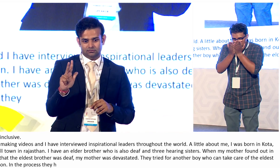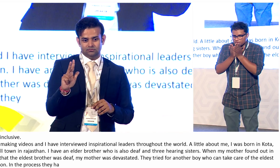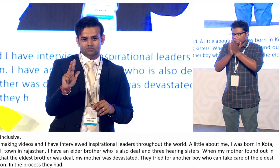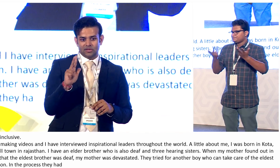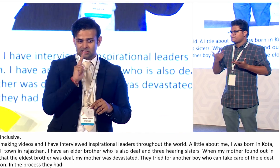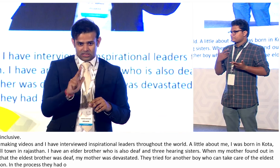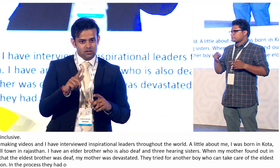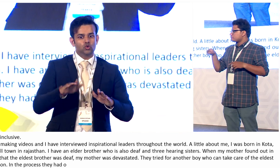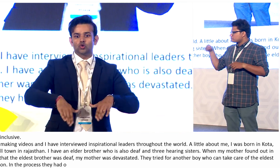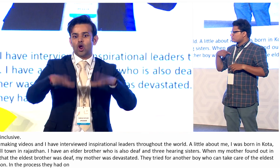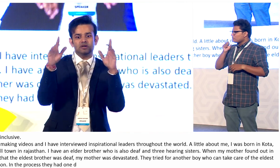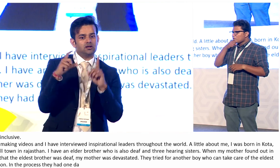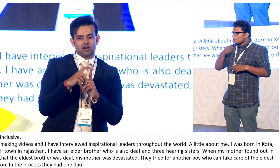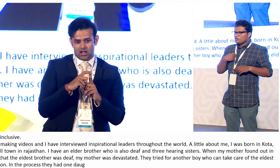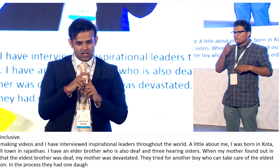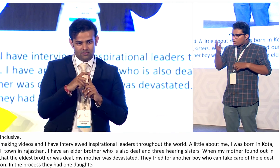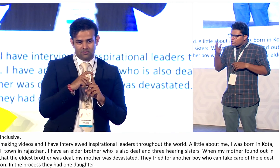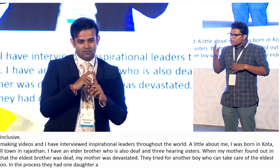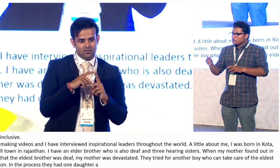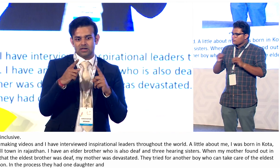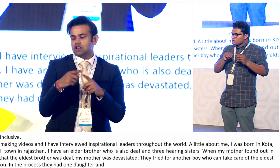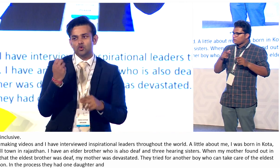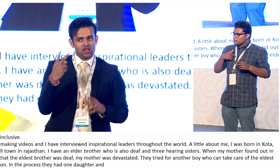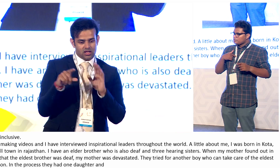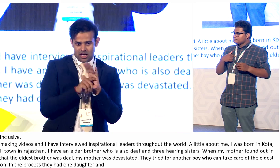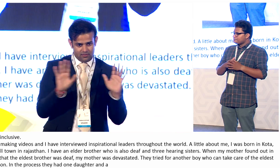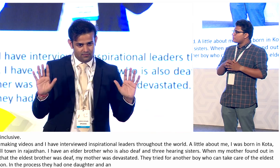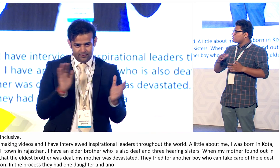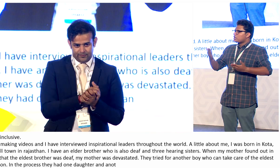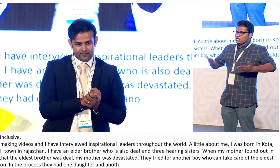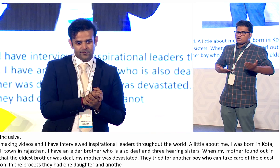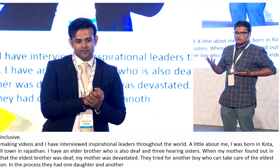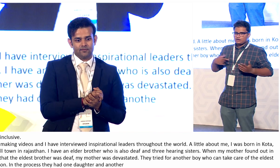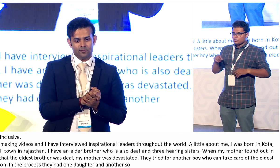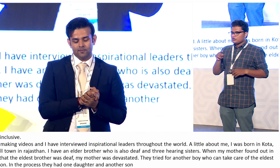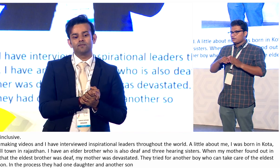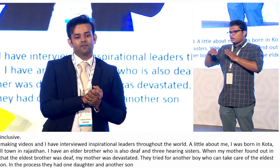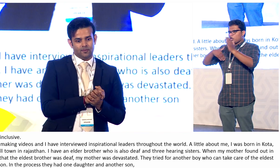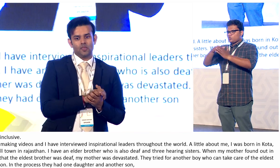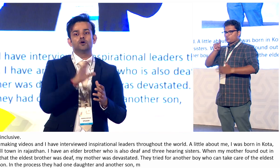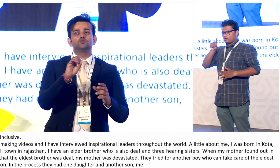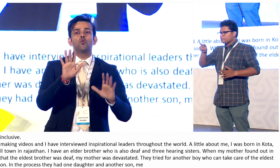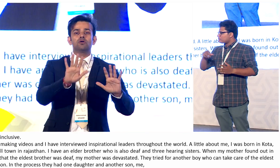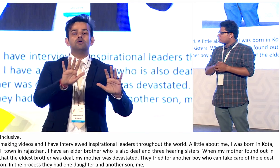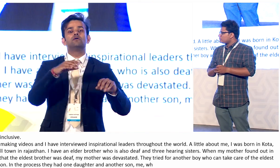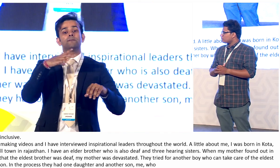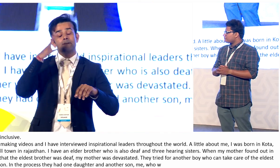moved there when I was at the age of 3, and I grew up in Delhi until the 12th grade standard.